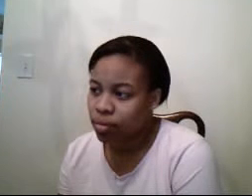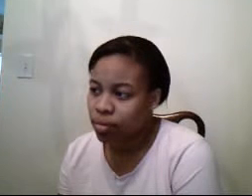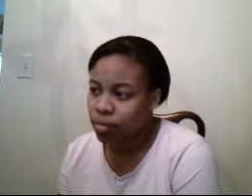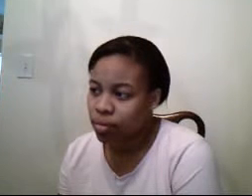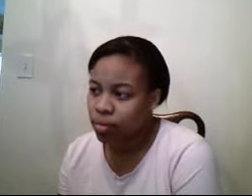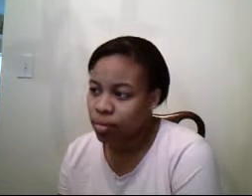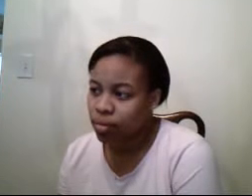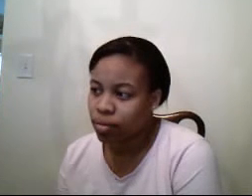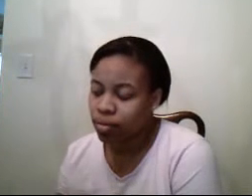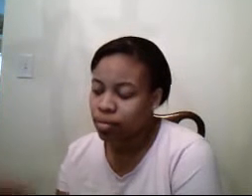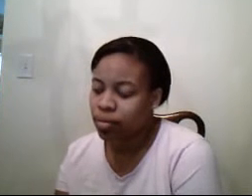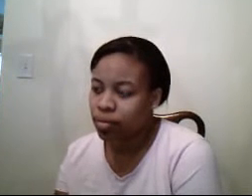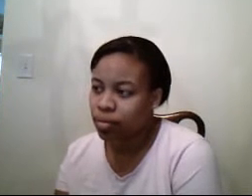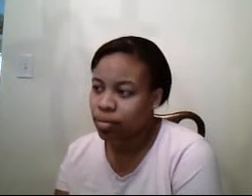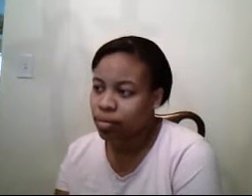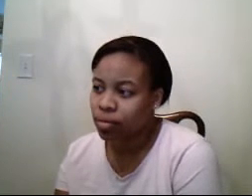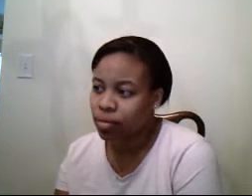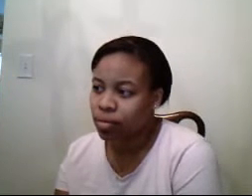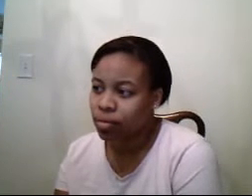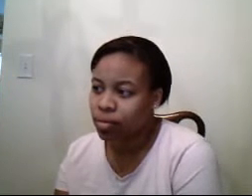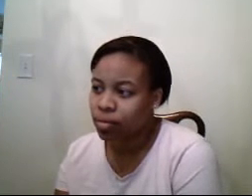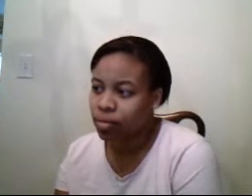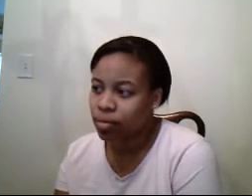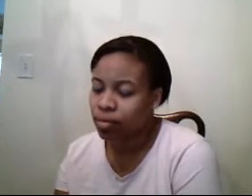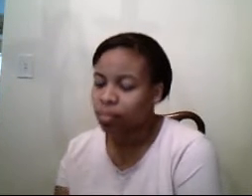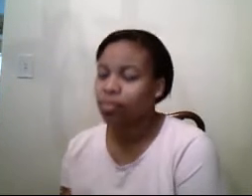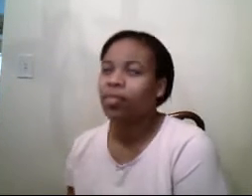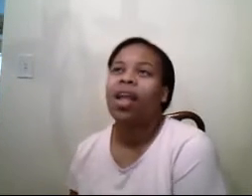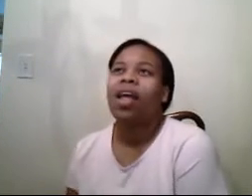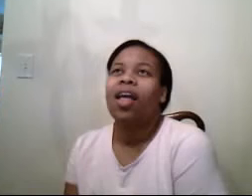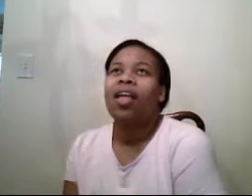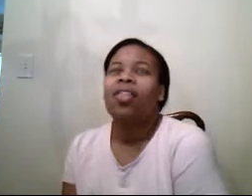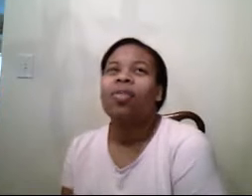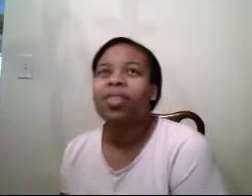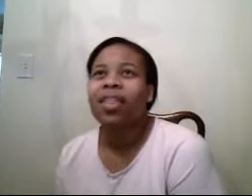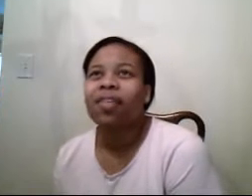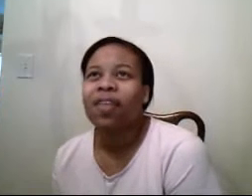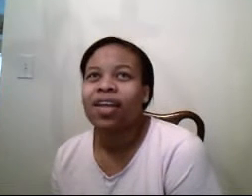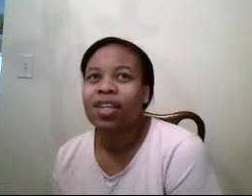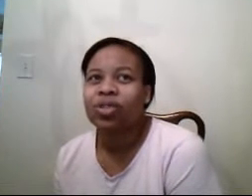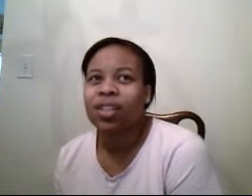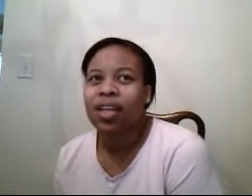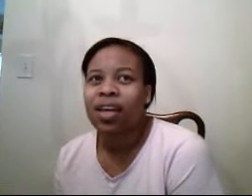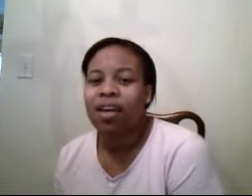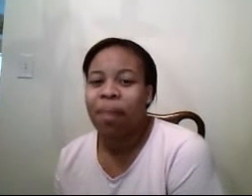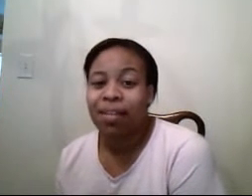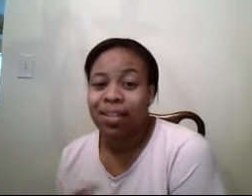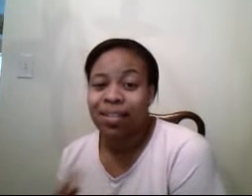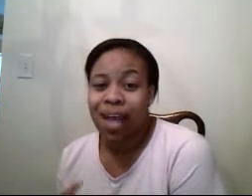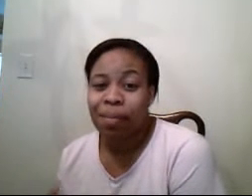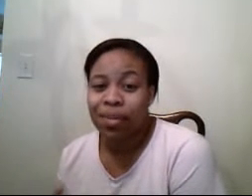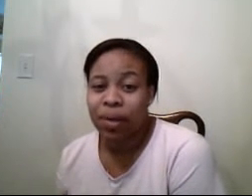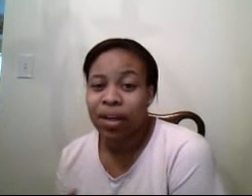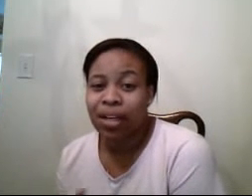what type of water you paddle. The one thing I find interesting about this tap